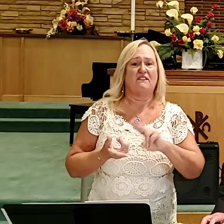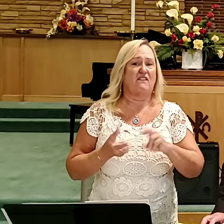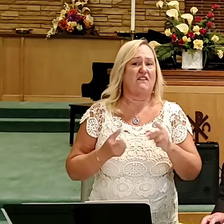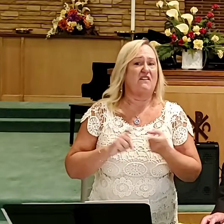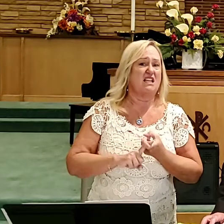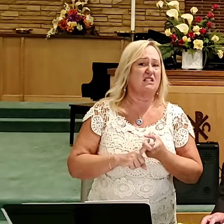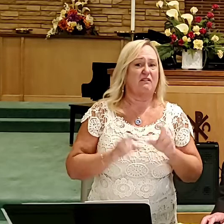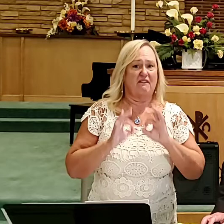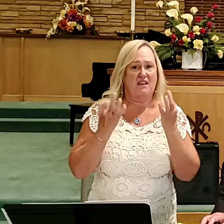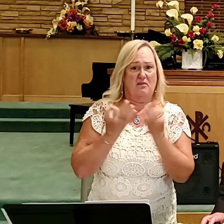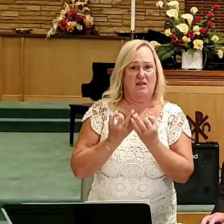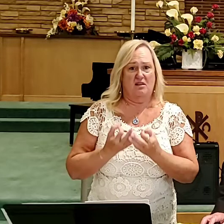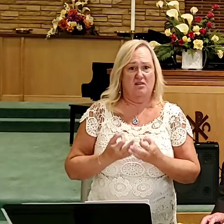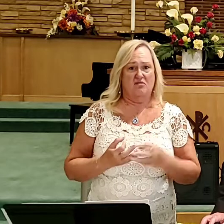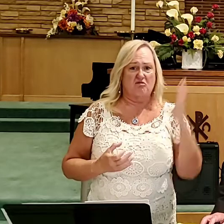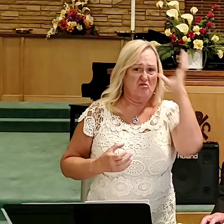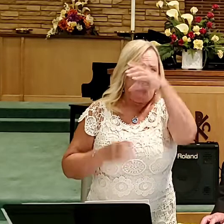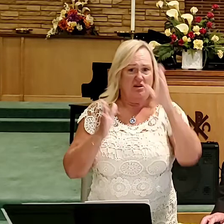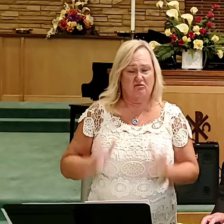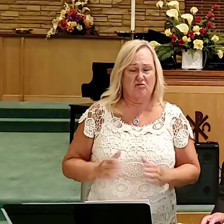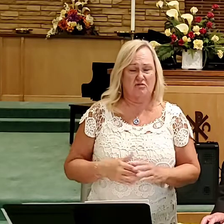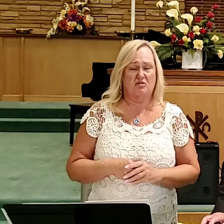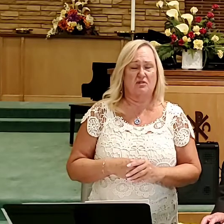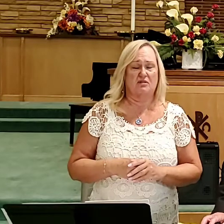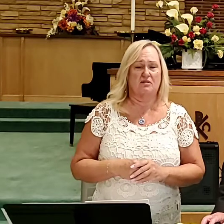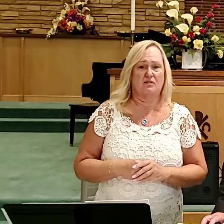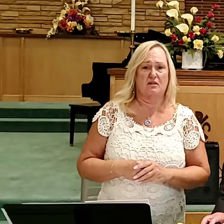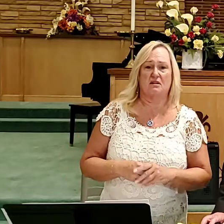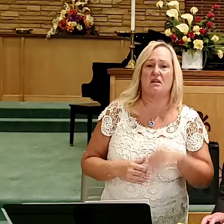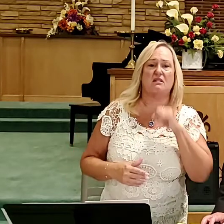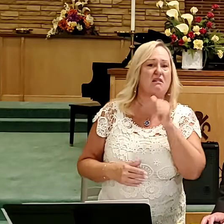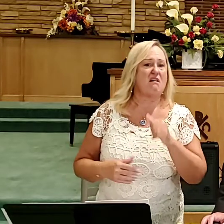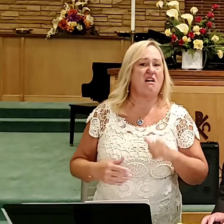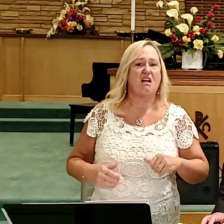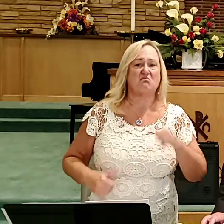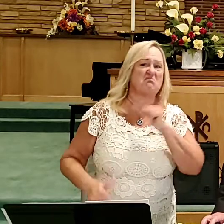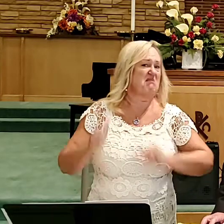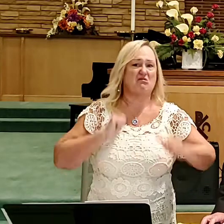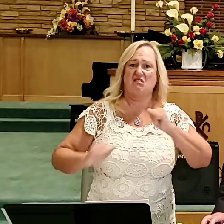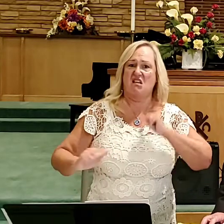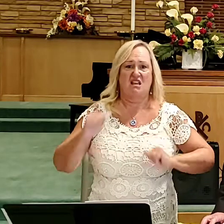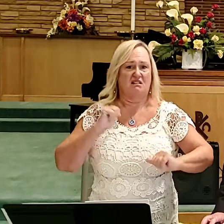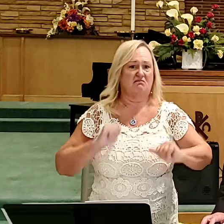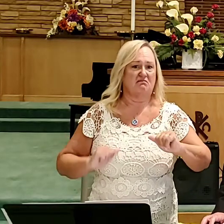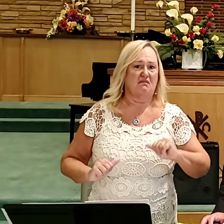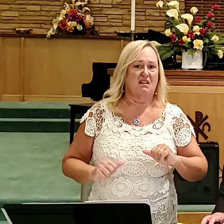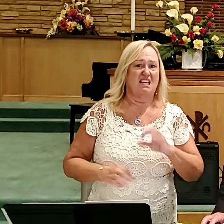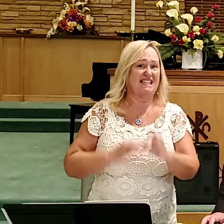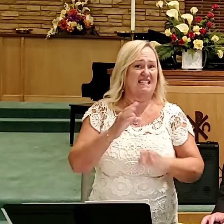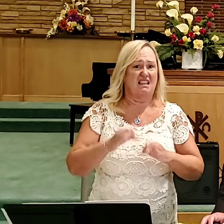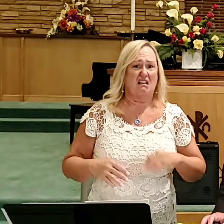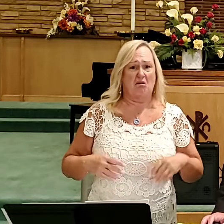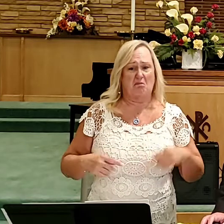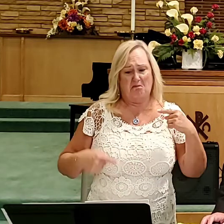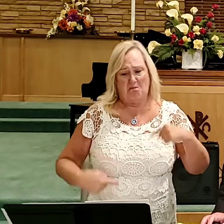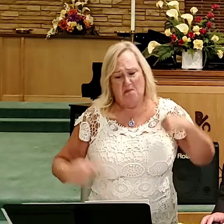family or even strangers, are not entertaining. Rather, they can be